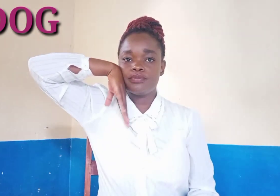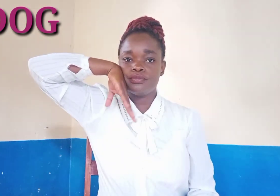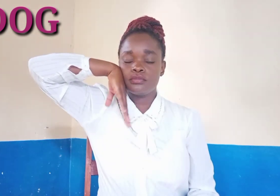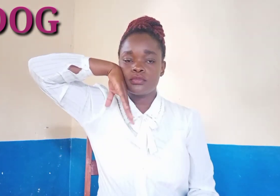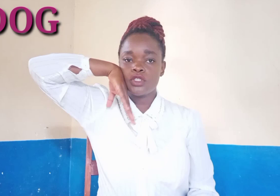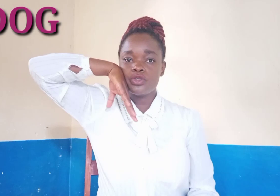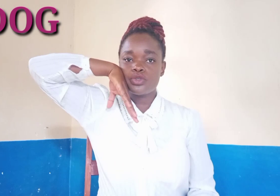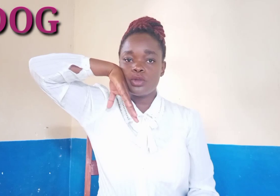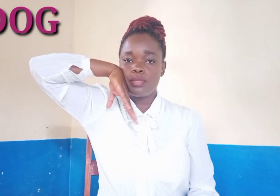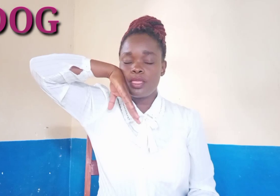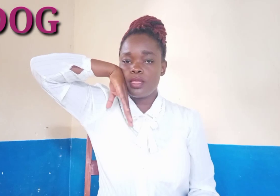so